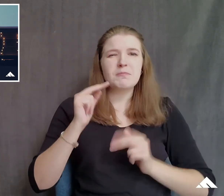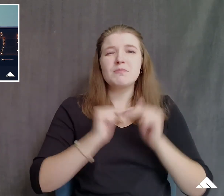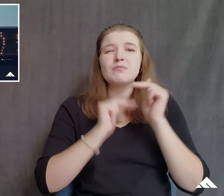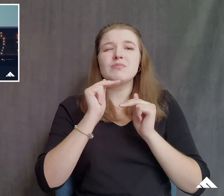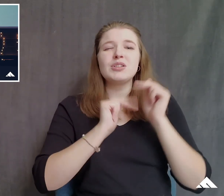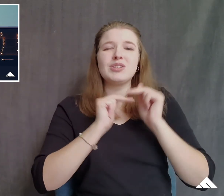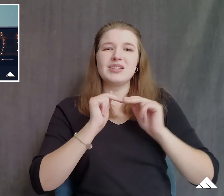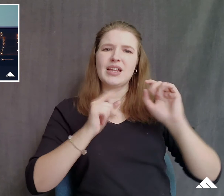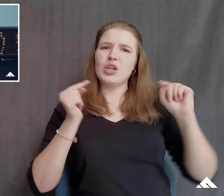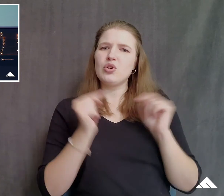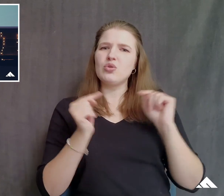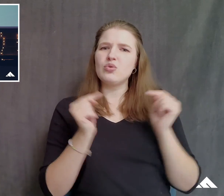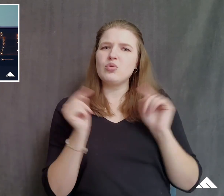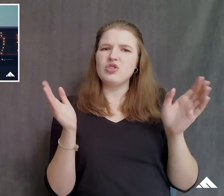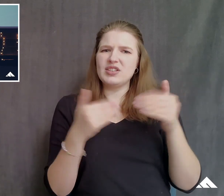yourself.